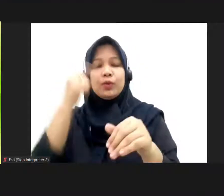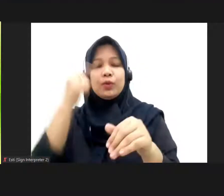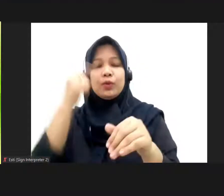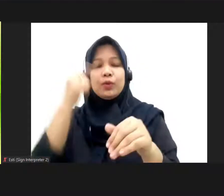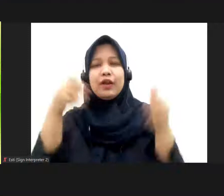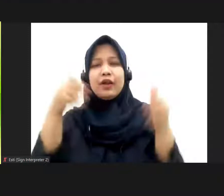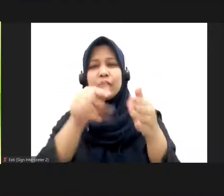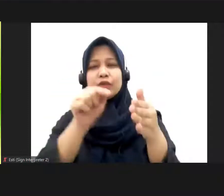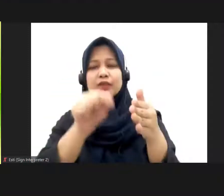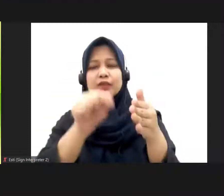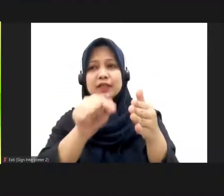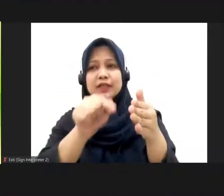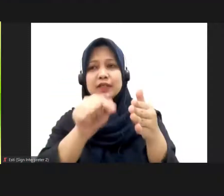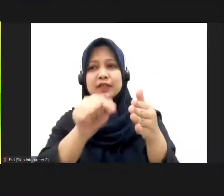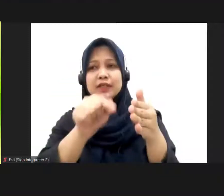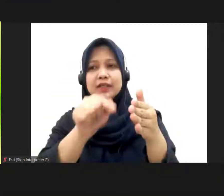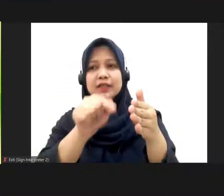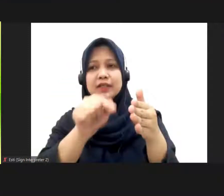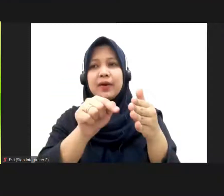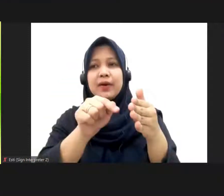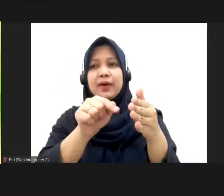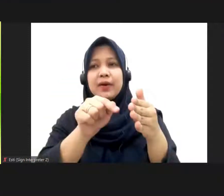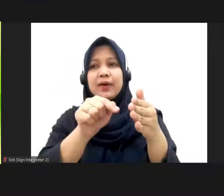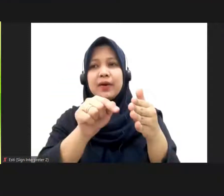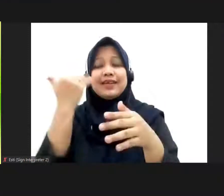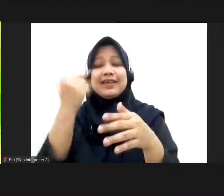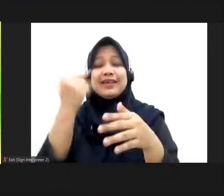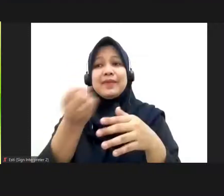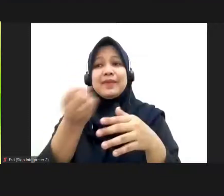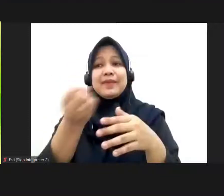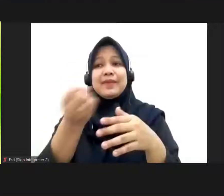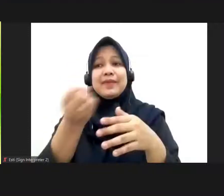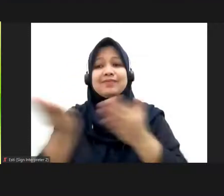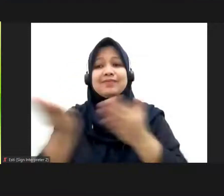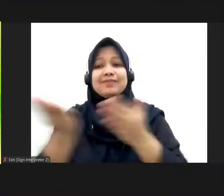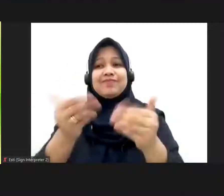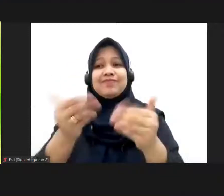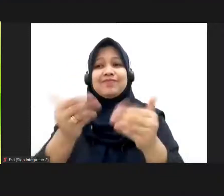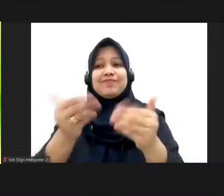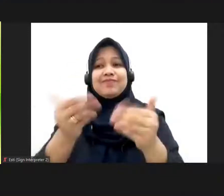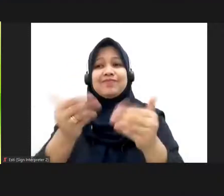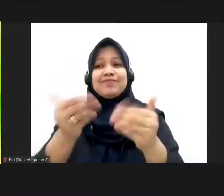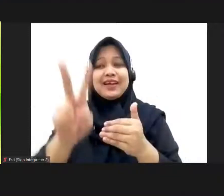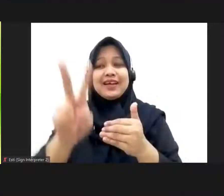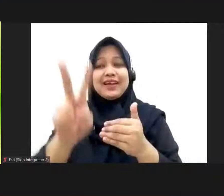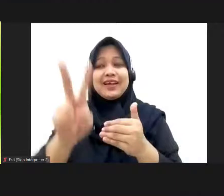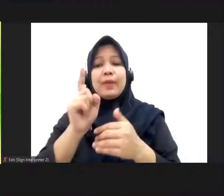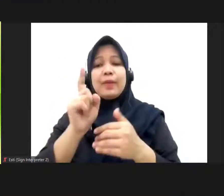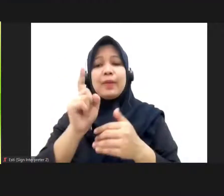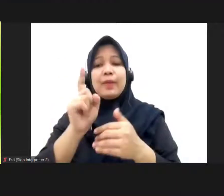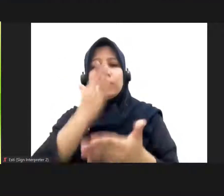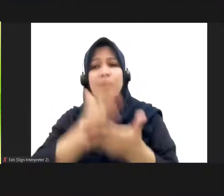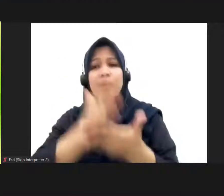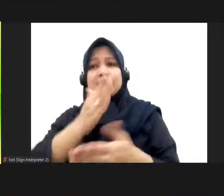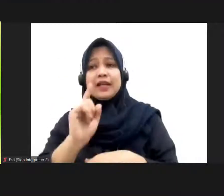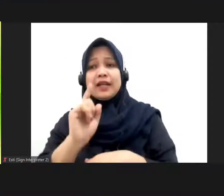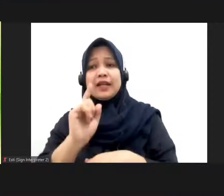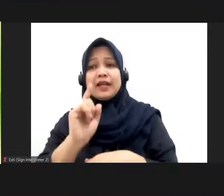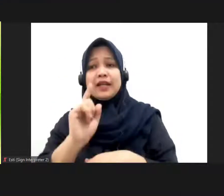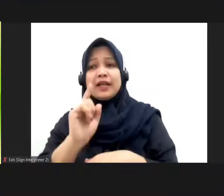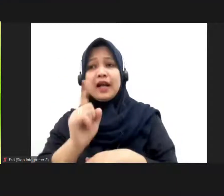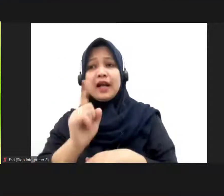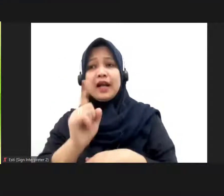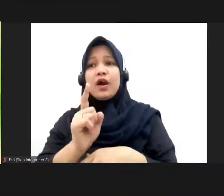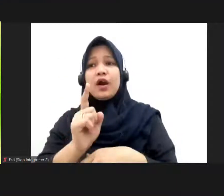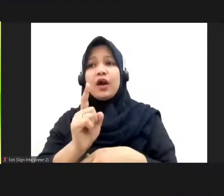gradually, as I said, the gradual expansion of services will make sure that we address the broader needs, more holistically